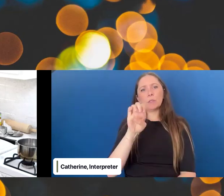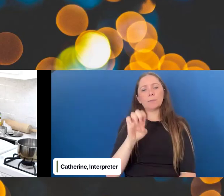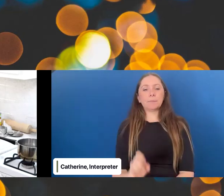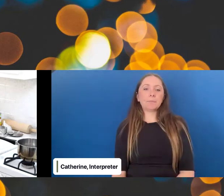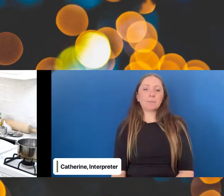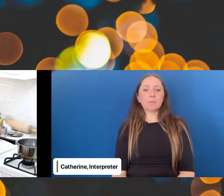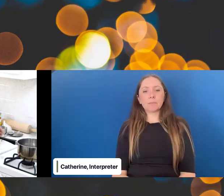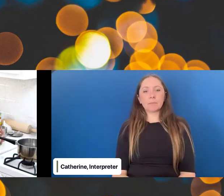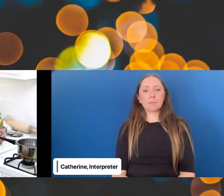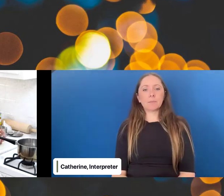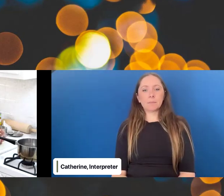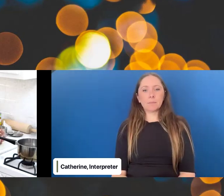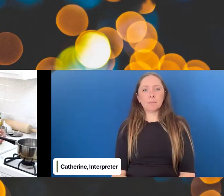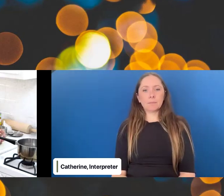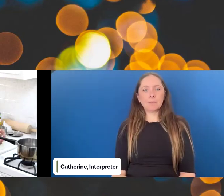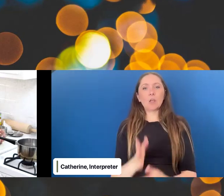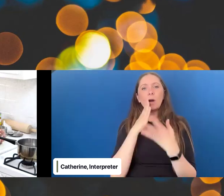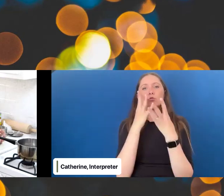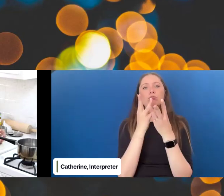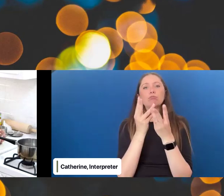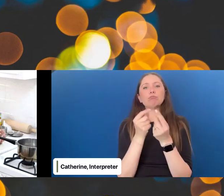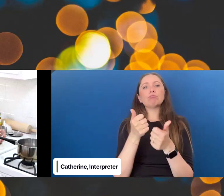Mix it all together so it dissolves nicely.